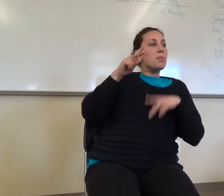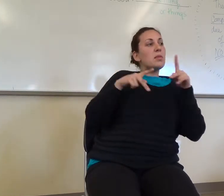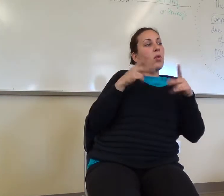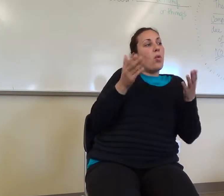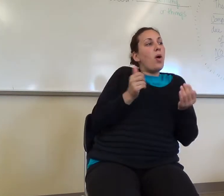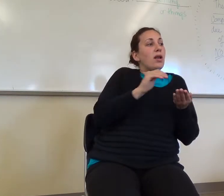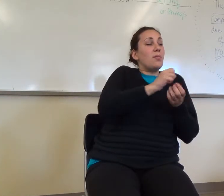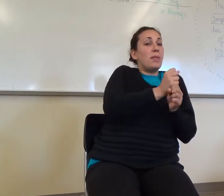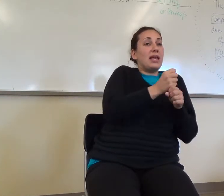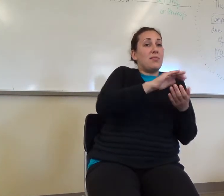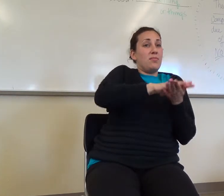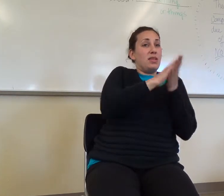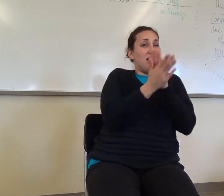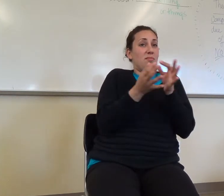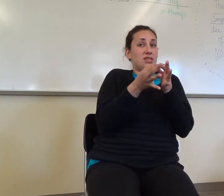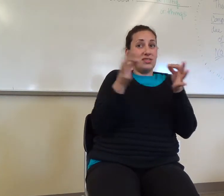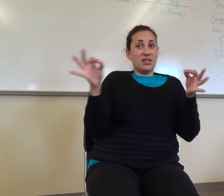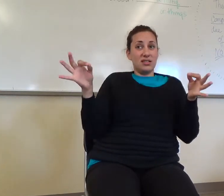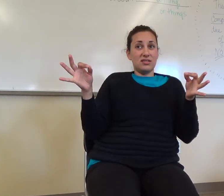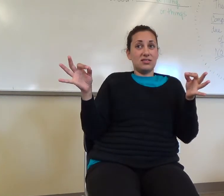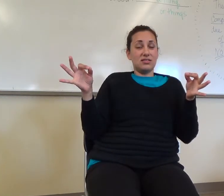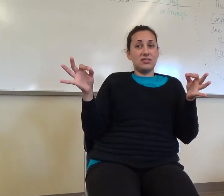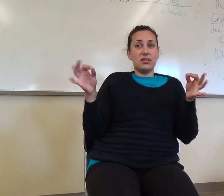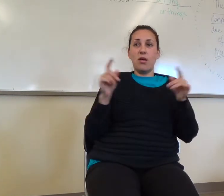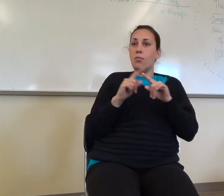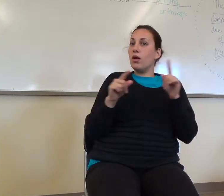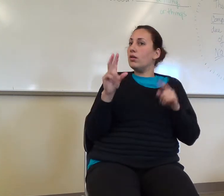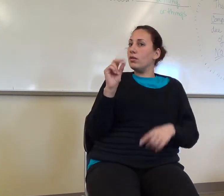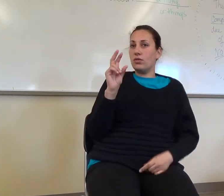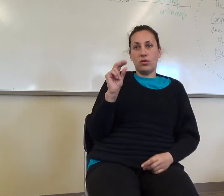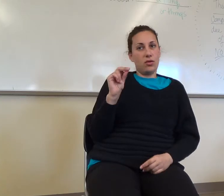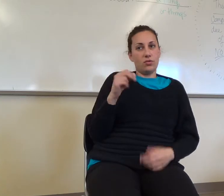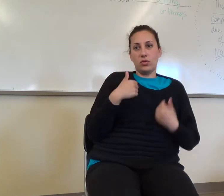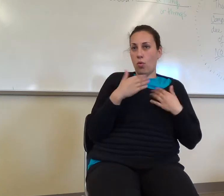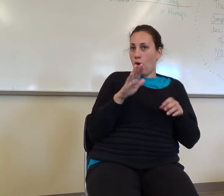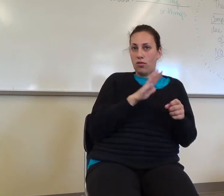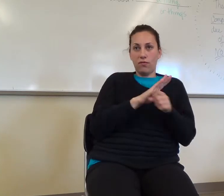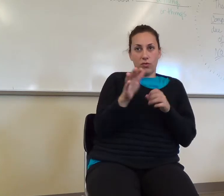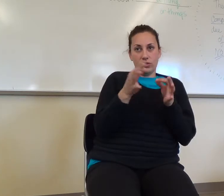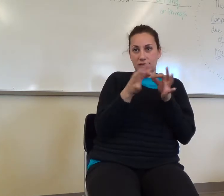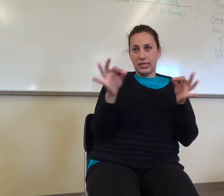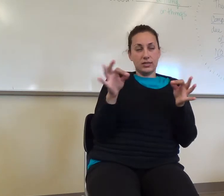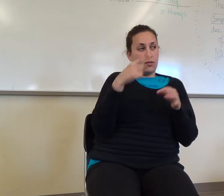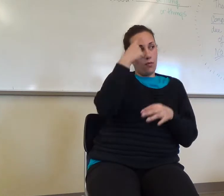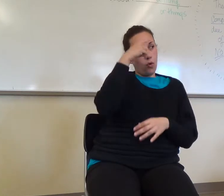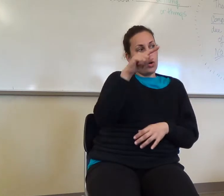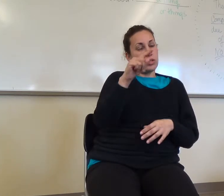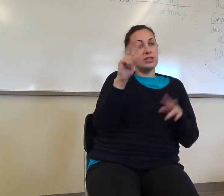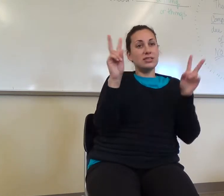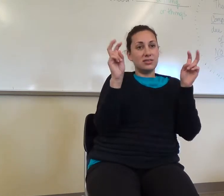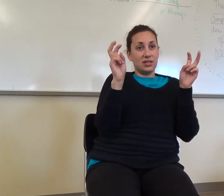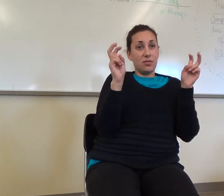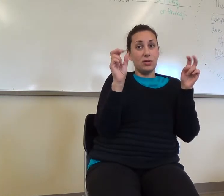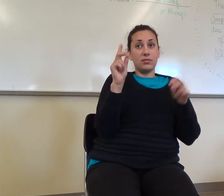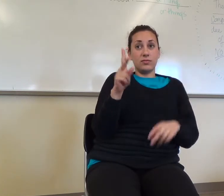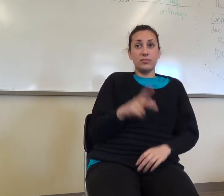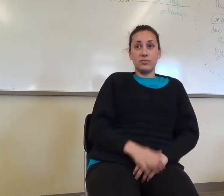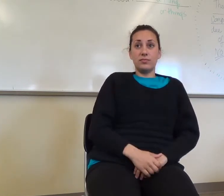into a sentence. But we want to get this step down first about just picking out the topic.